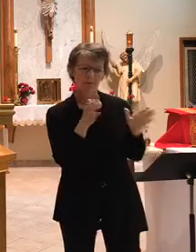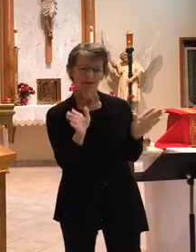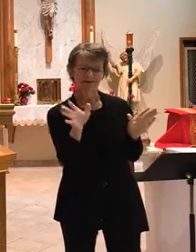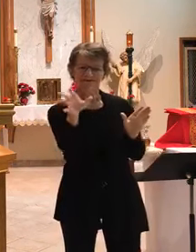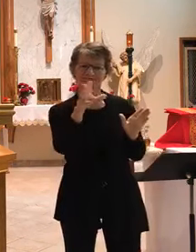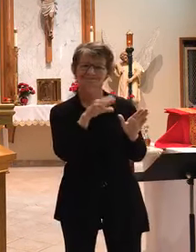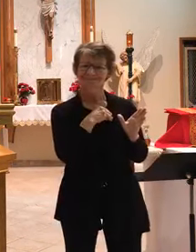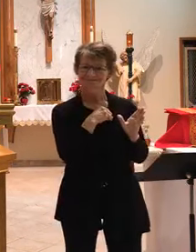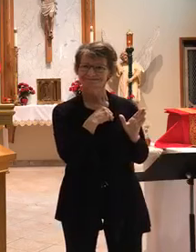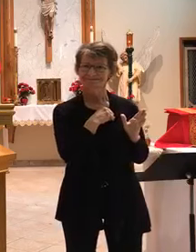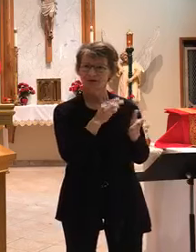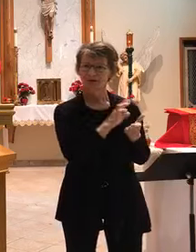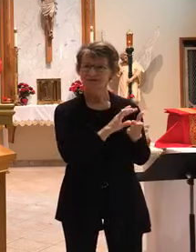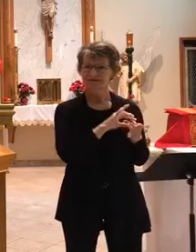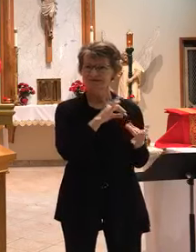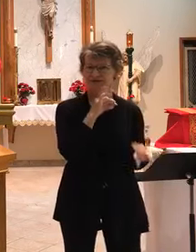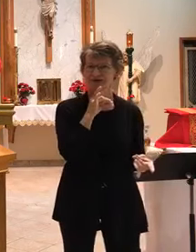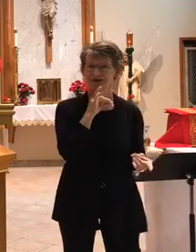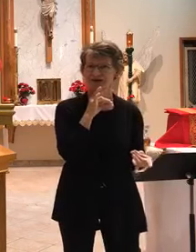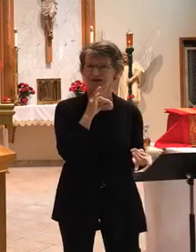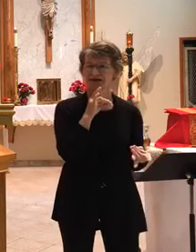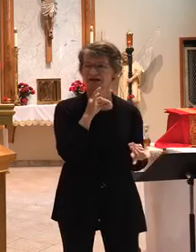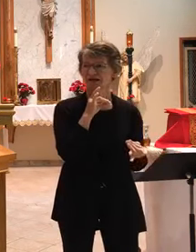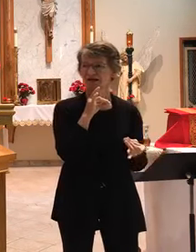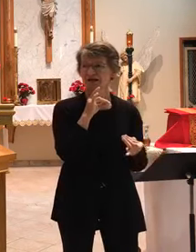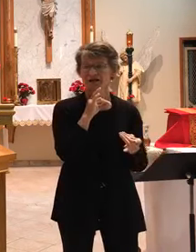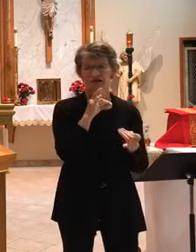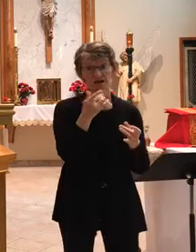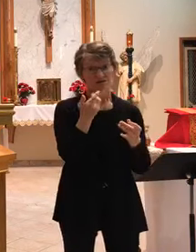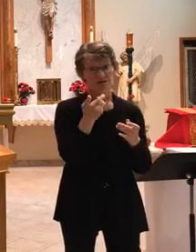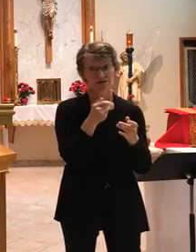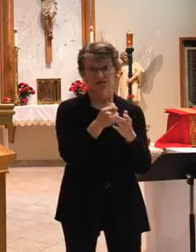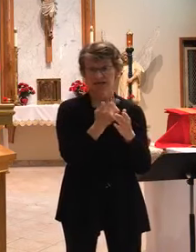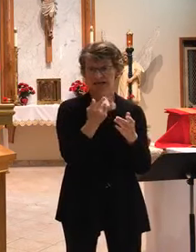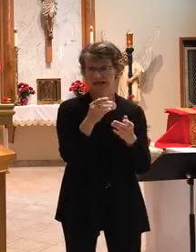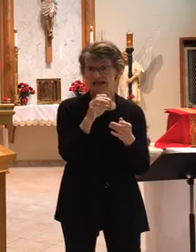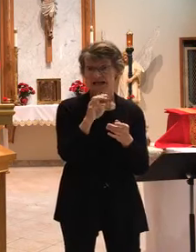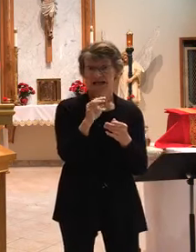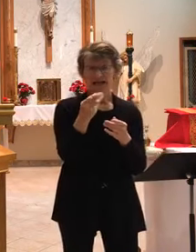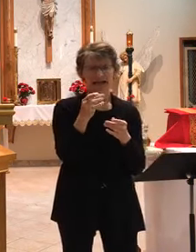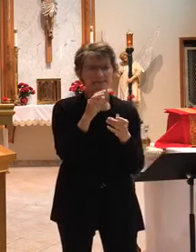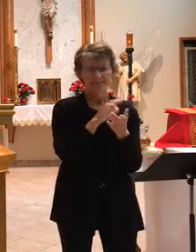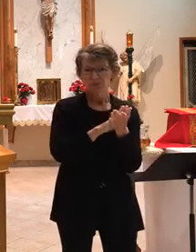flesh are very plain. Immorality, impurity,